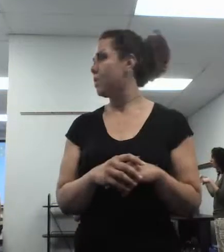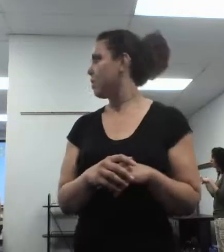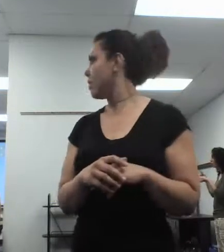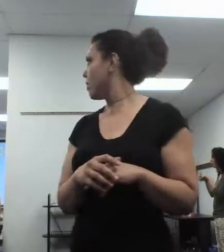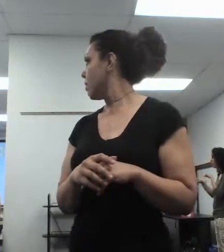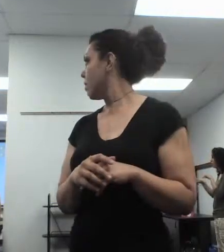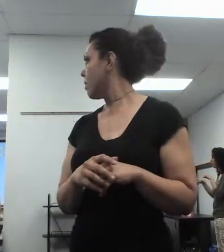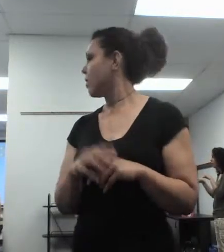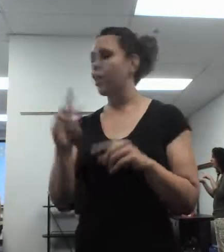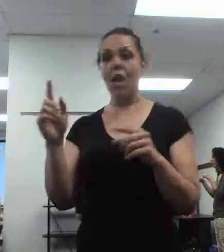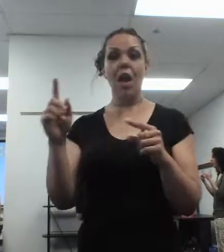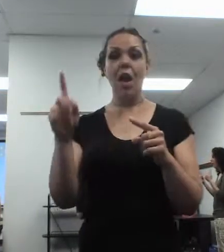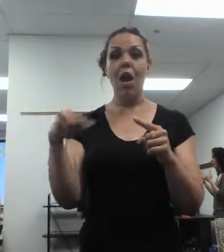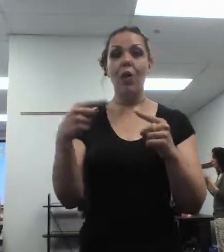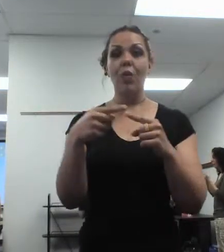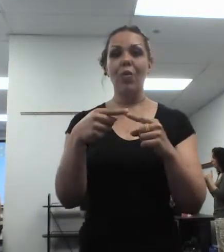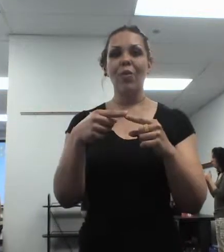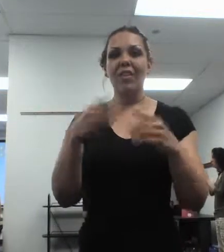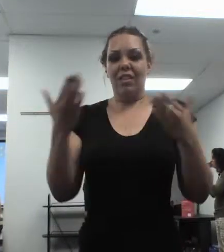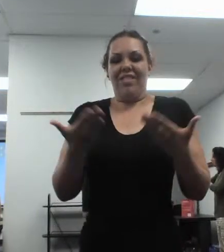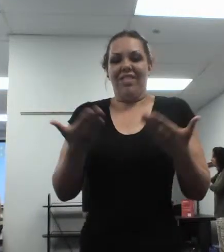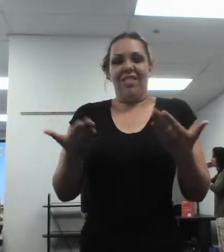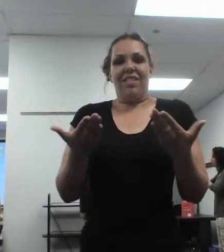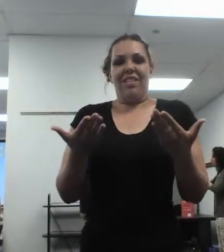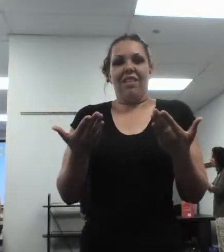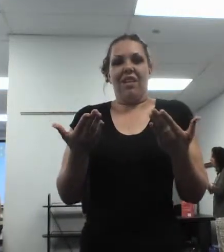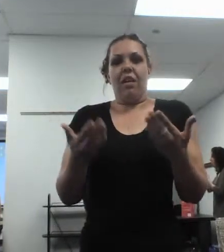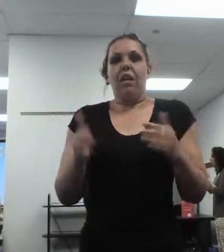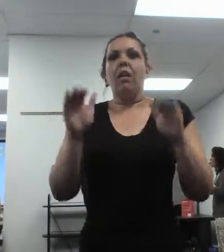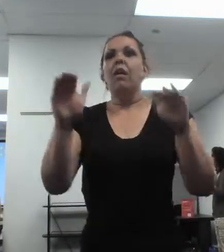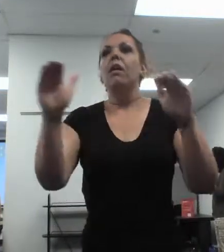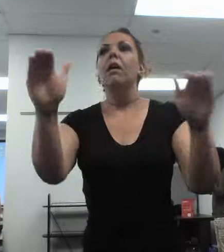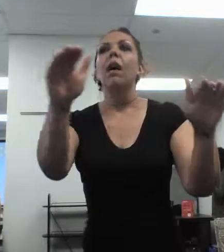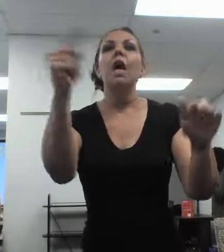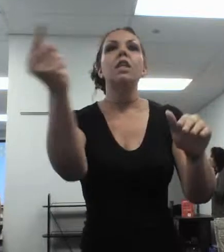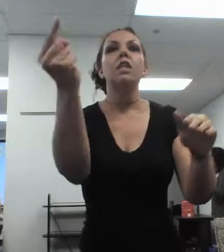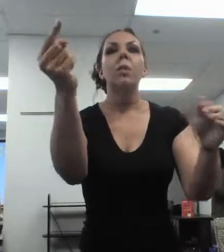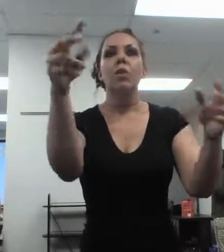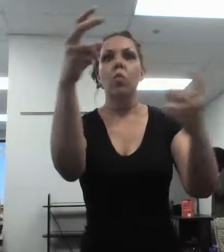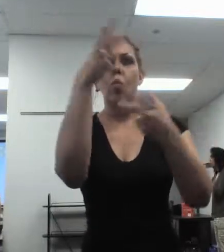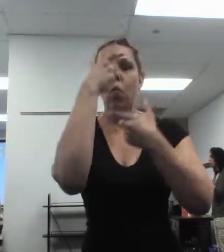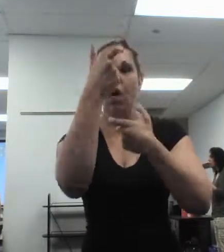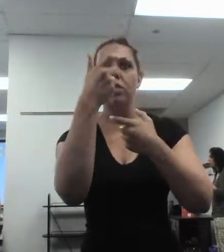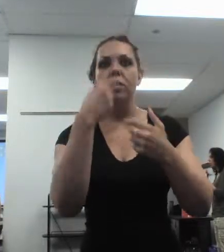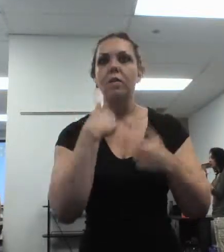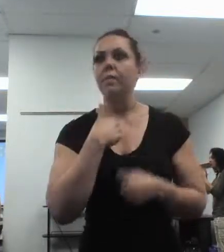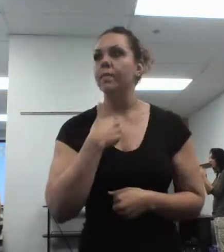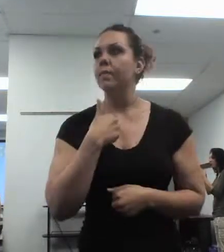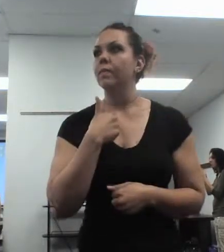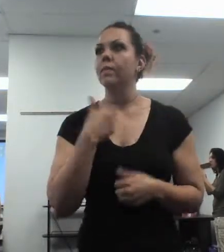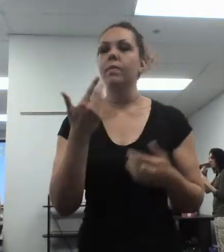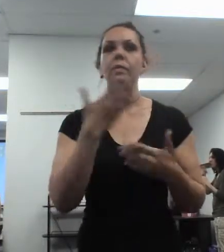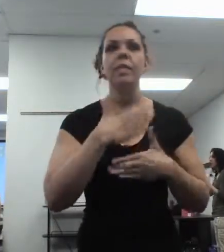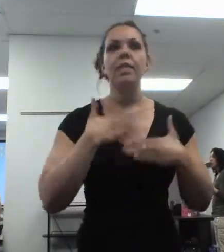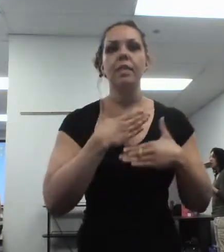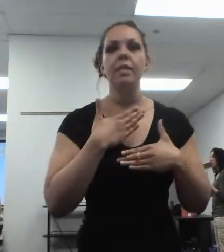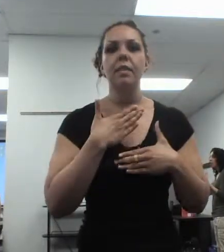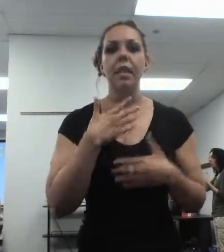watch me work and give me feedback. Because all they want to do really is get better, pass these tests, and get out there. You'll get to that